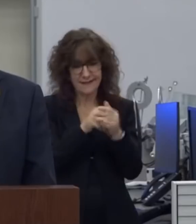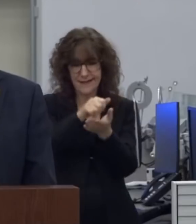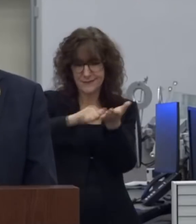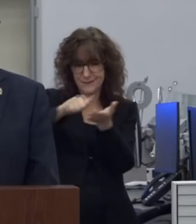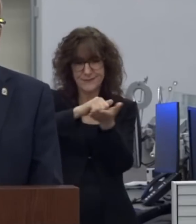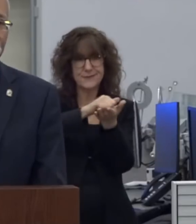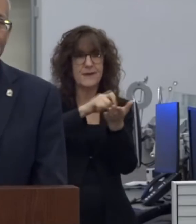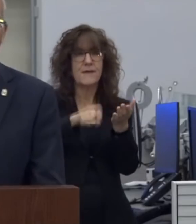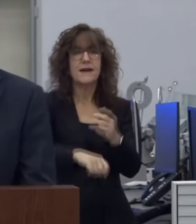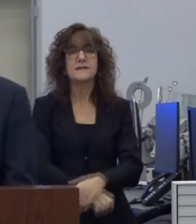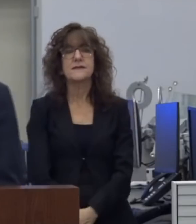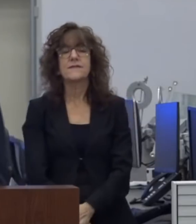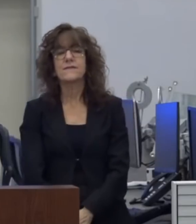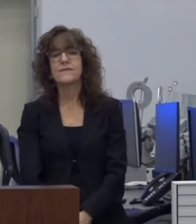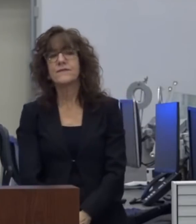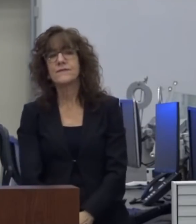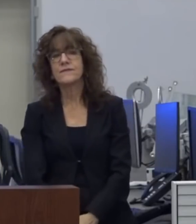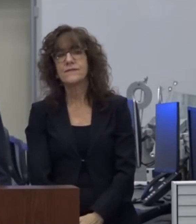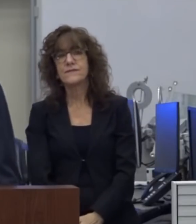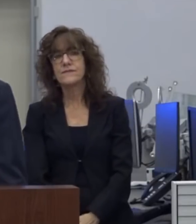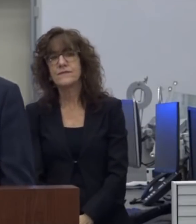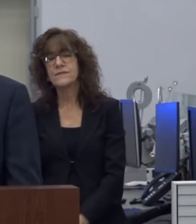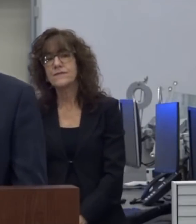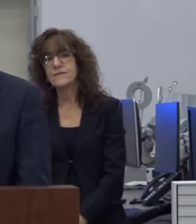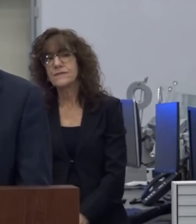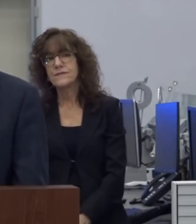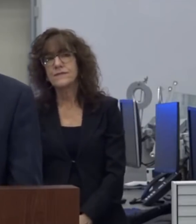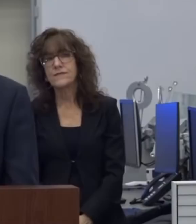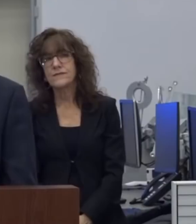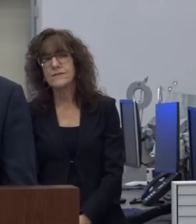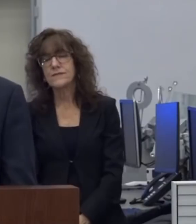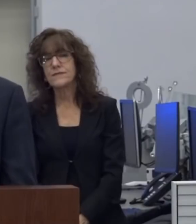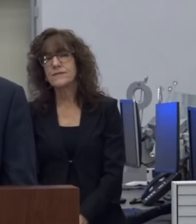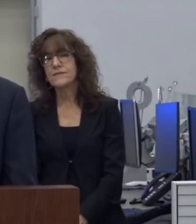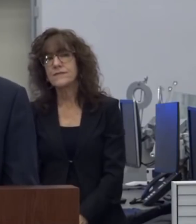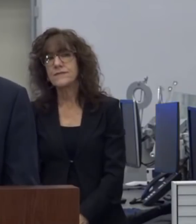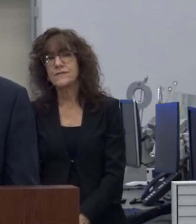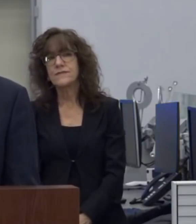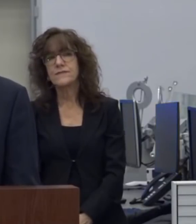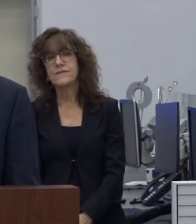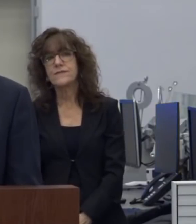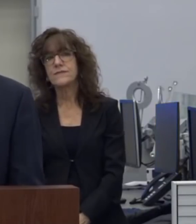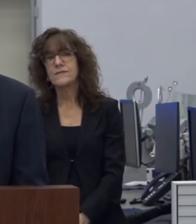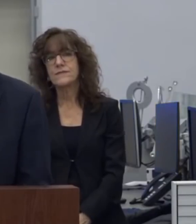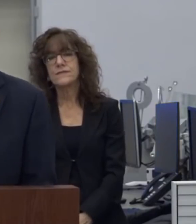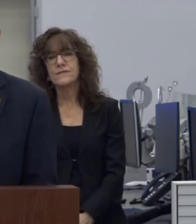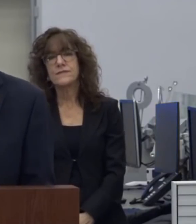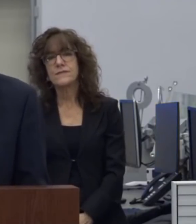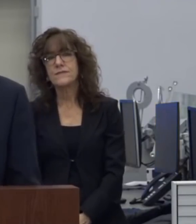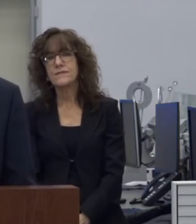surfaces. Has there been a decision made about residents versus people who work here or who's getting the vaccination in Prince George's